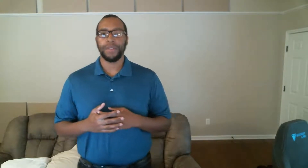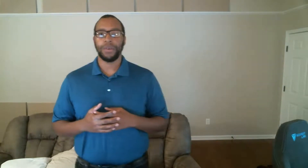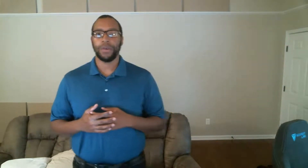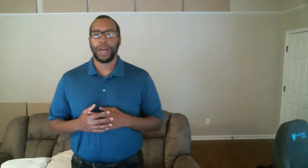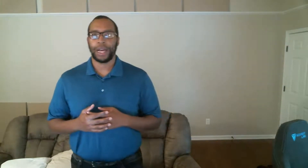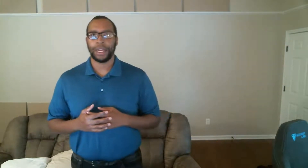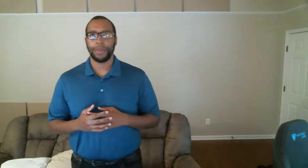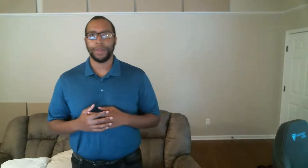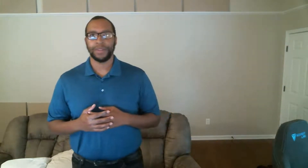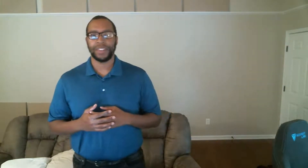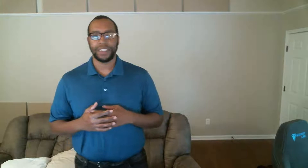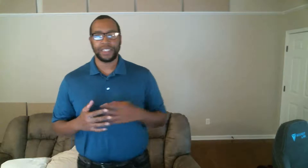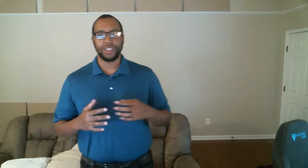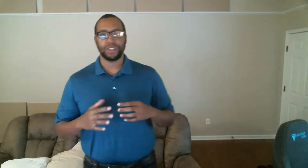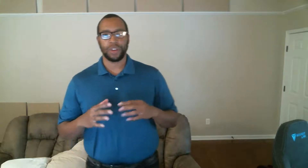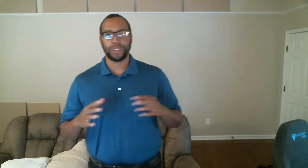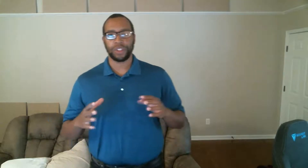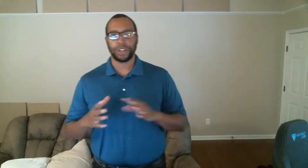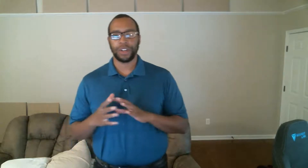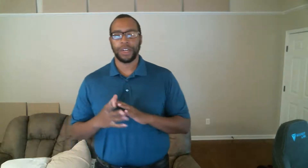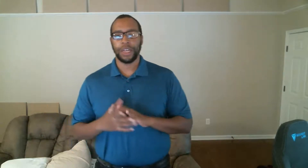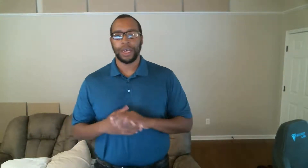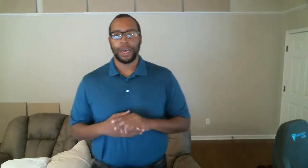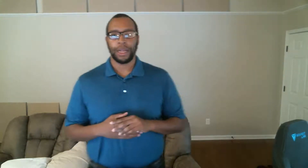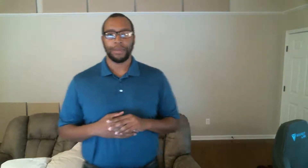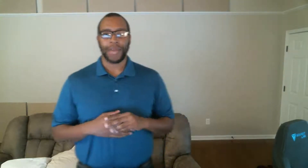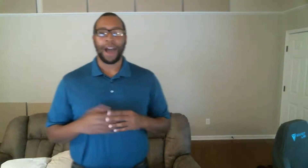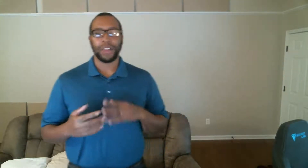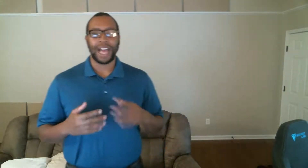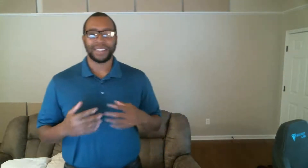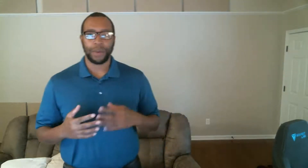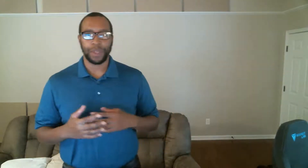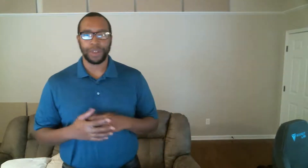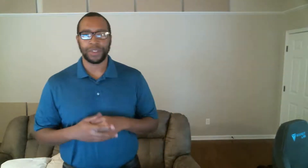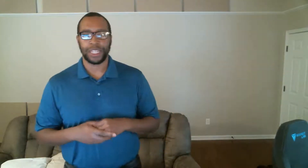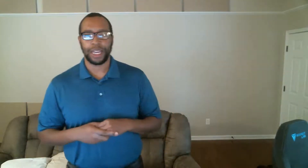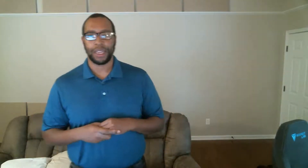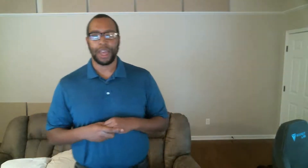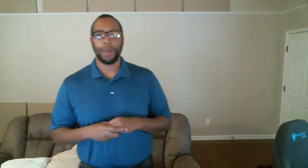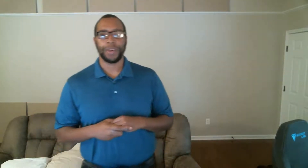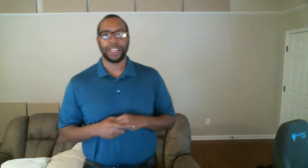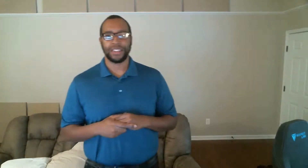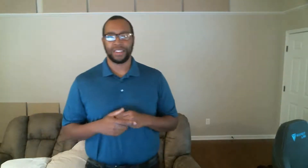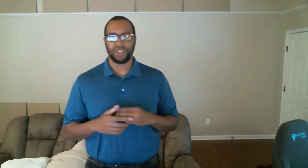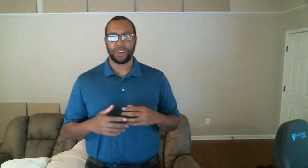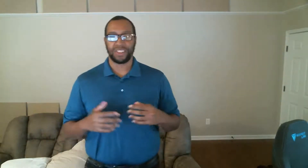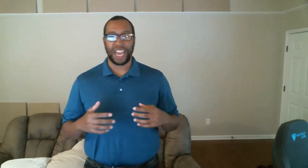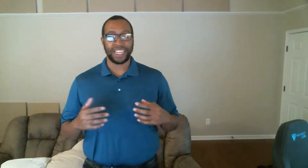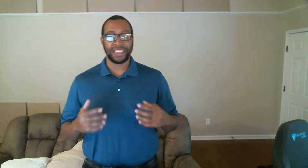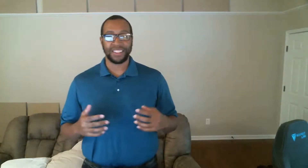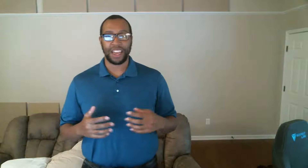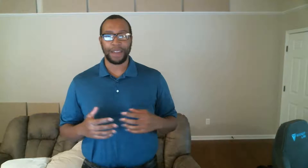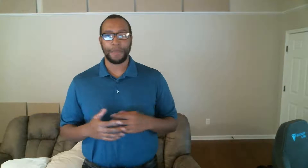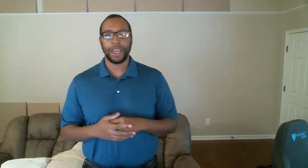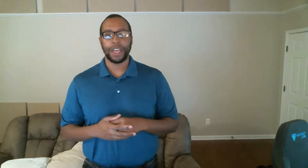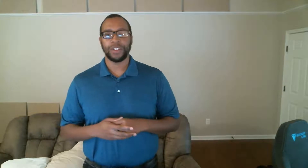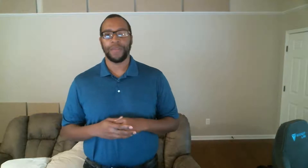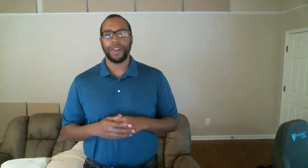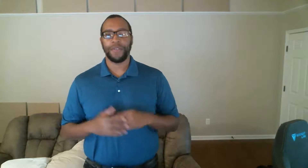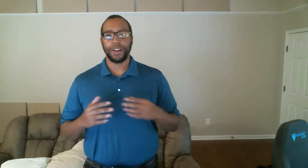you a couple of sentence structure outlines that we use in helping us to start signing a sign. So the very first